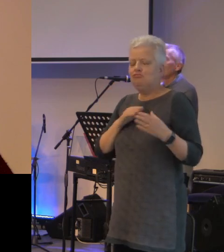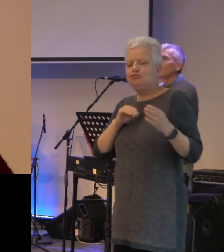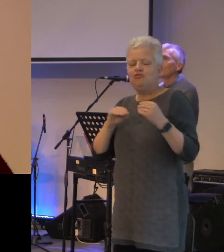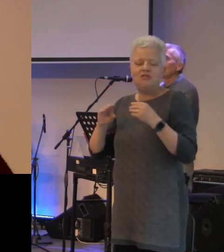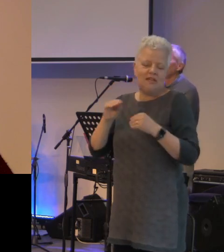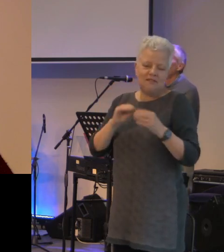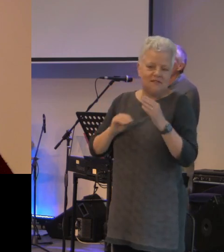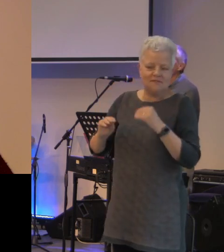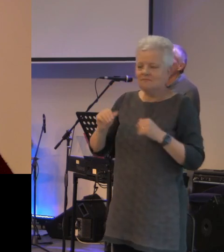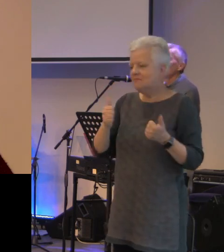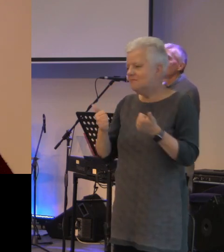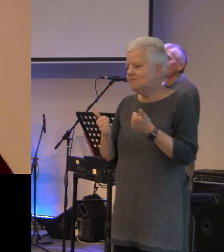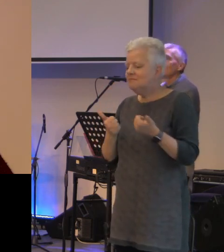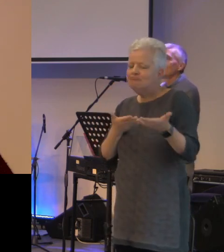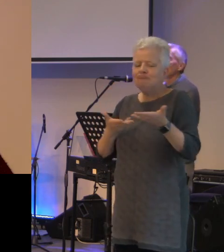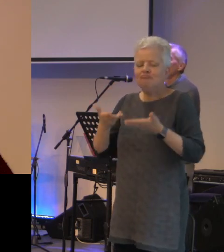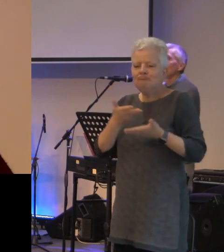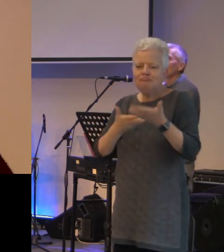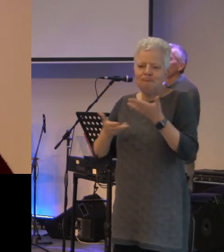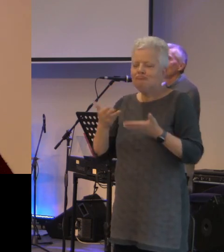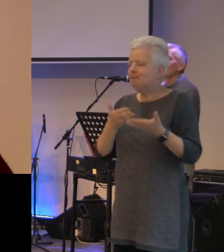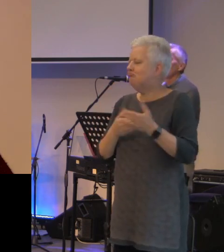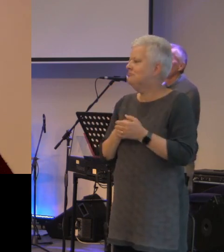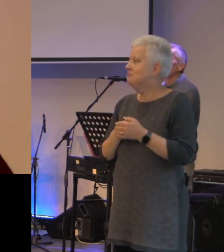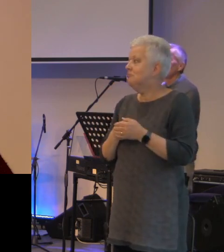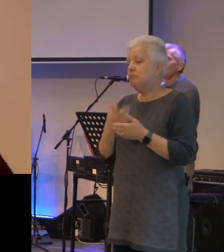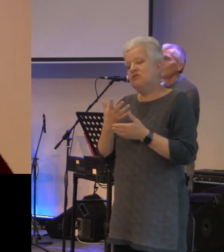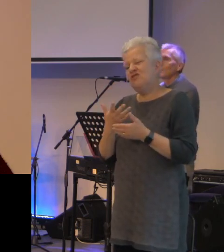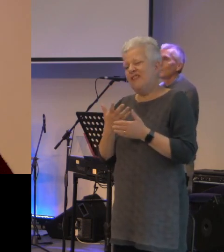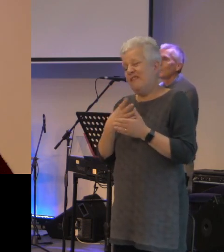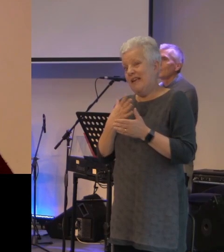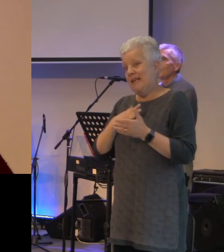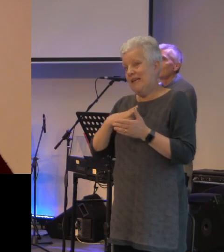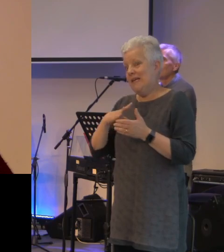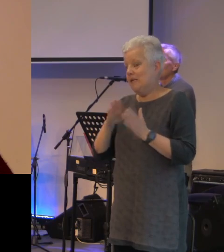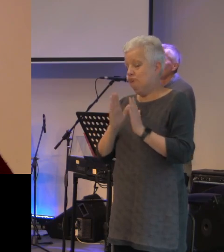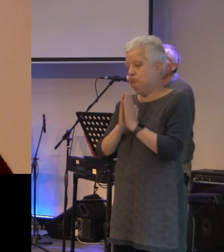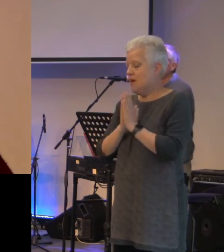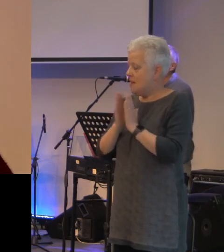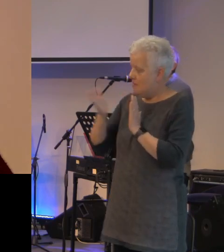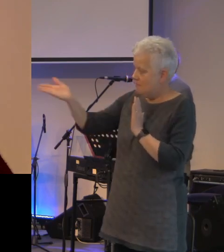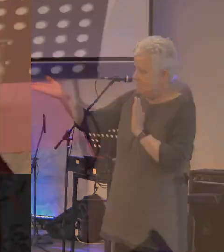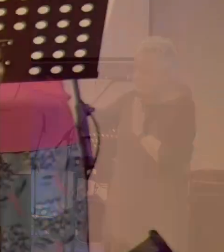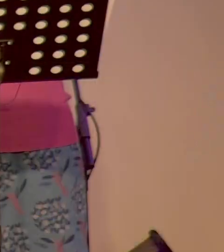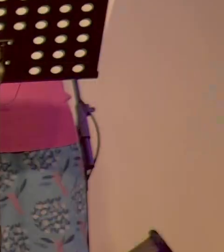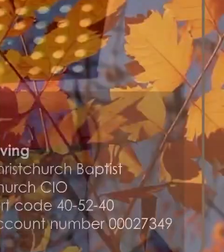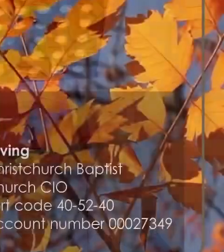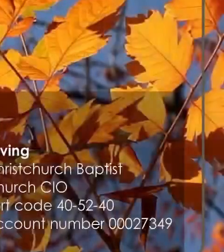with you, and don't forget the opportunity to receive prayer. Thank you.